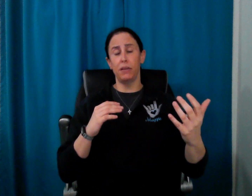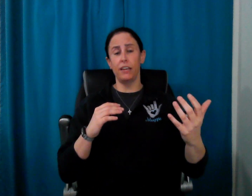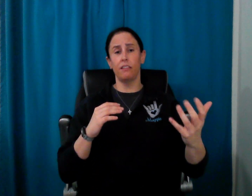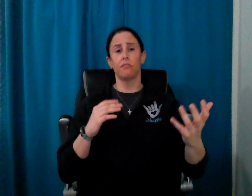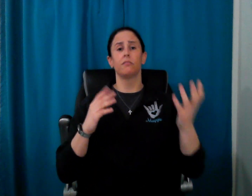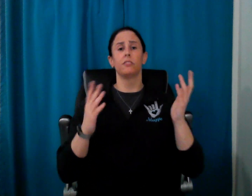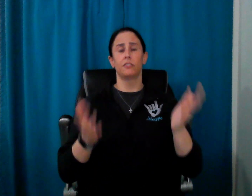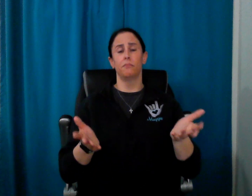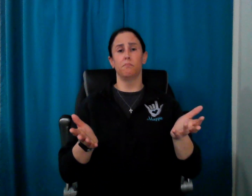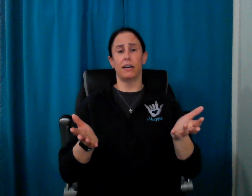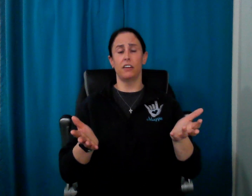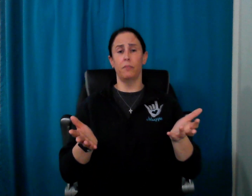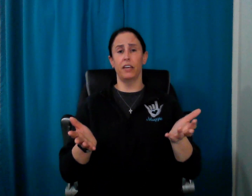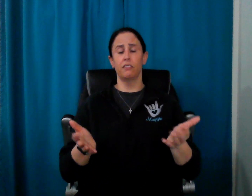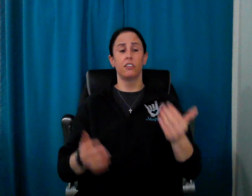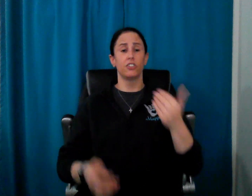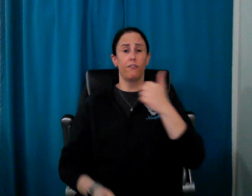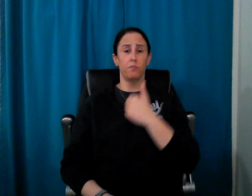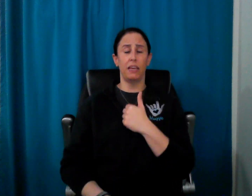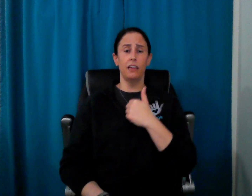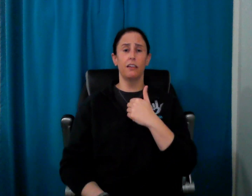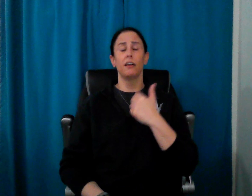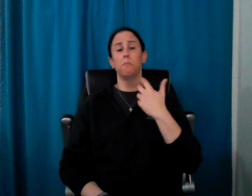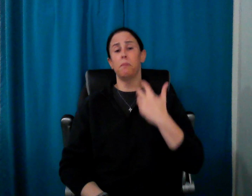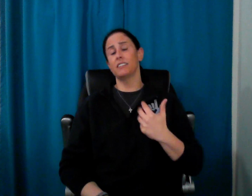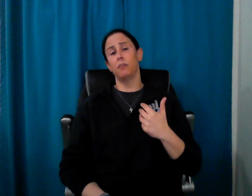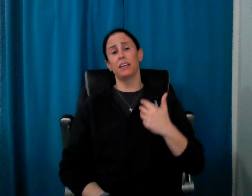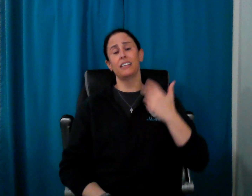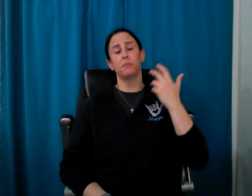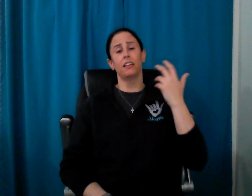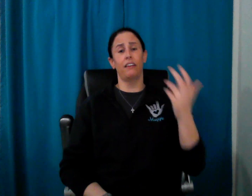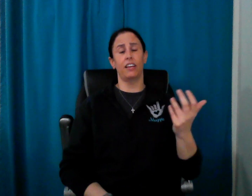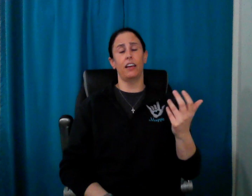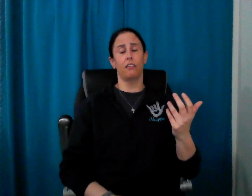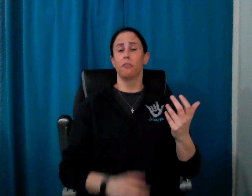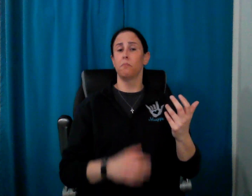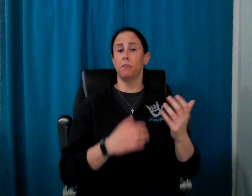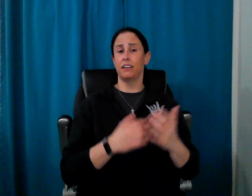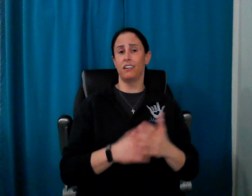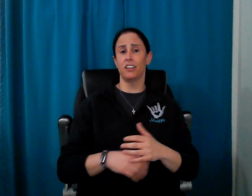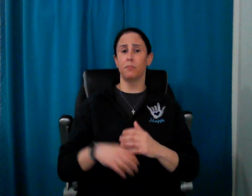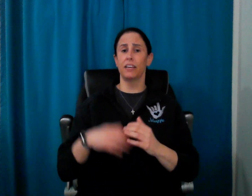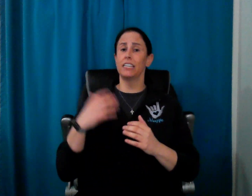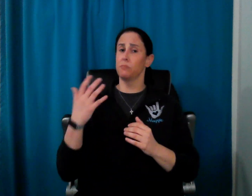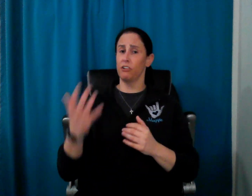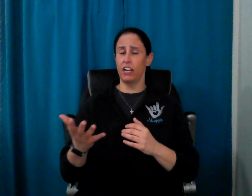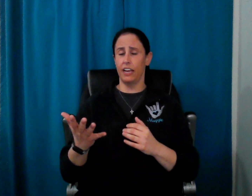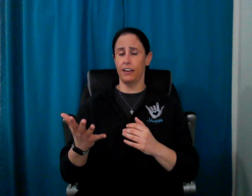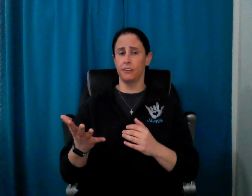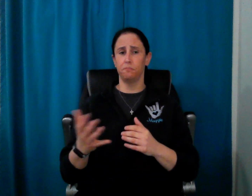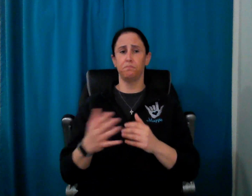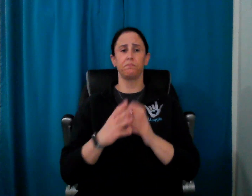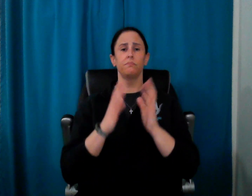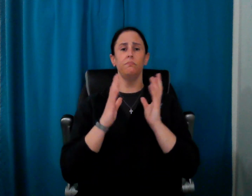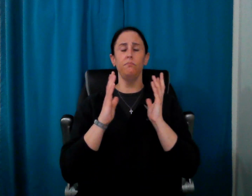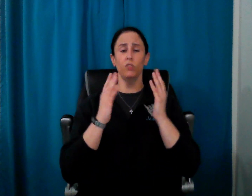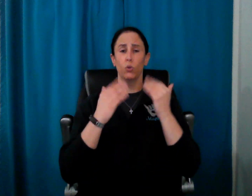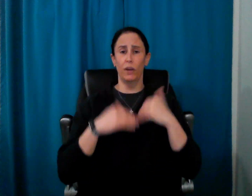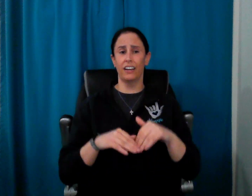be my dominant. So for me, my dominant is my left hand. My non-dominant is my right hand. When it